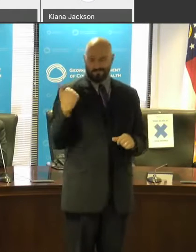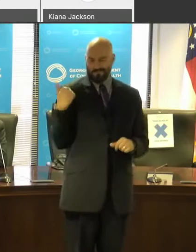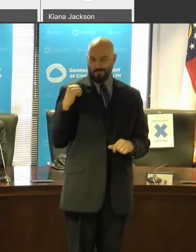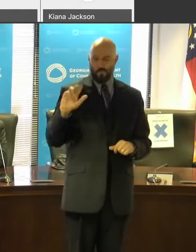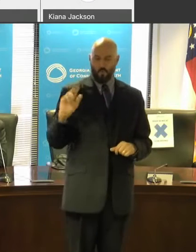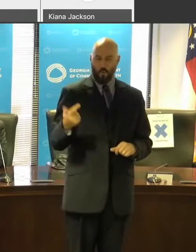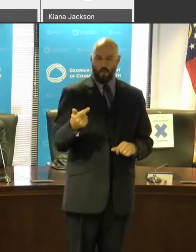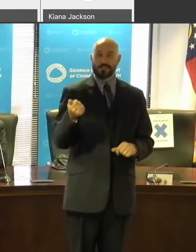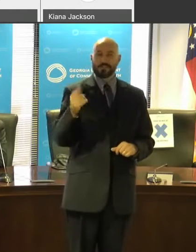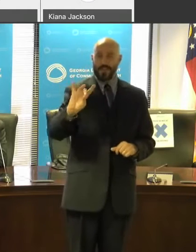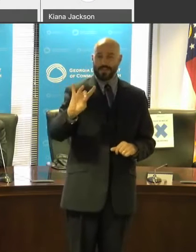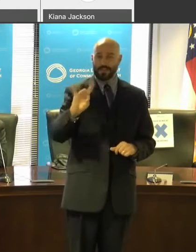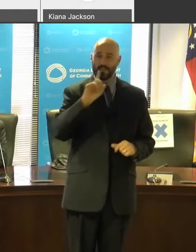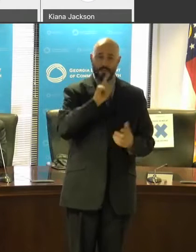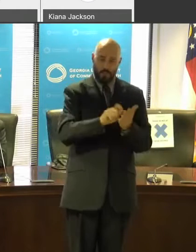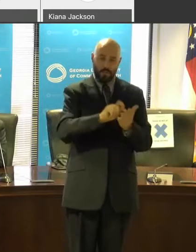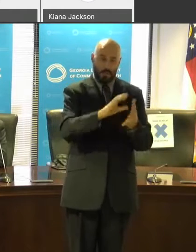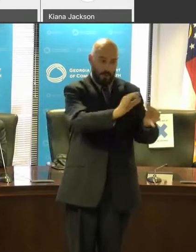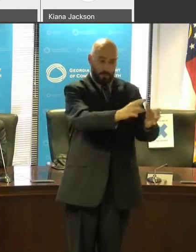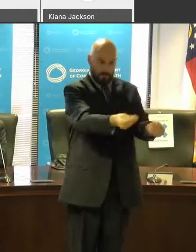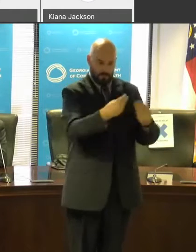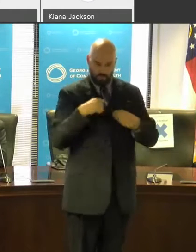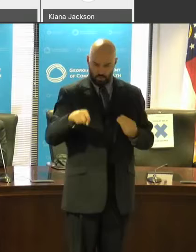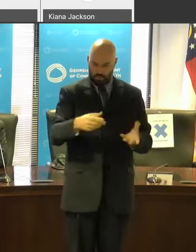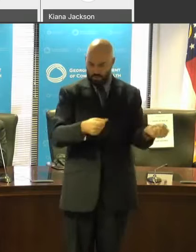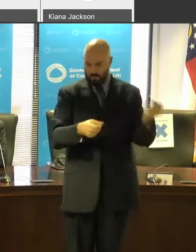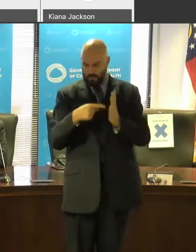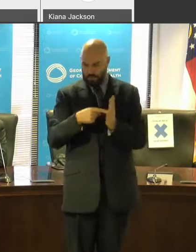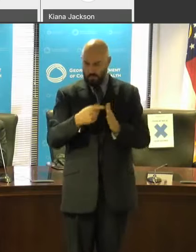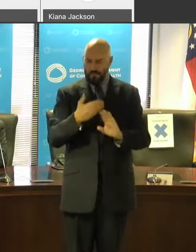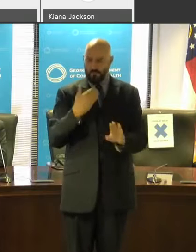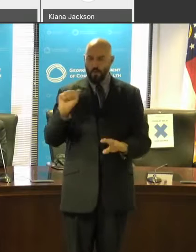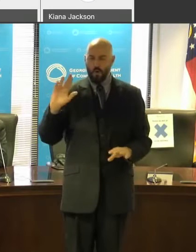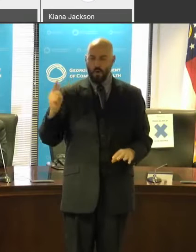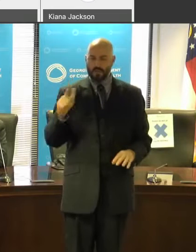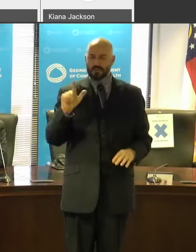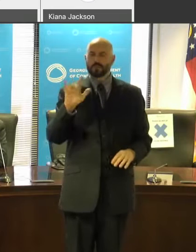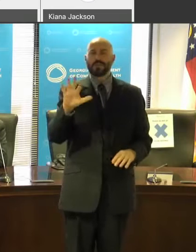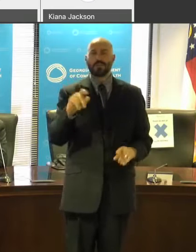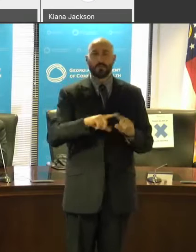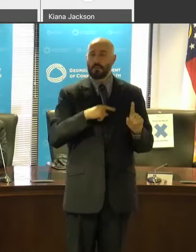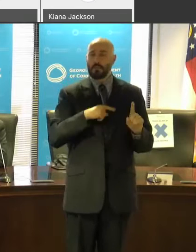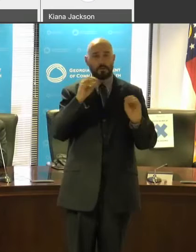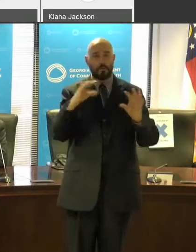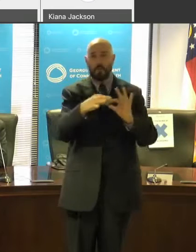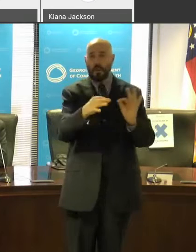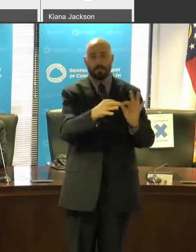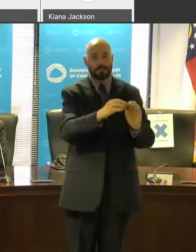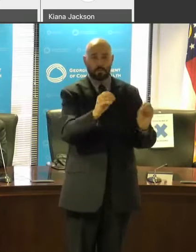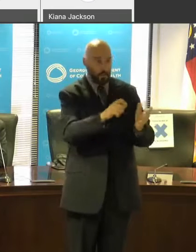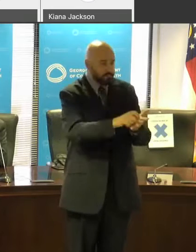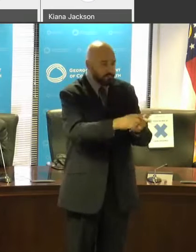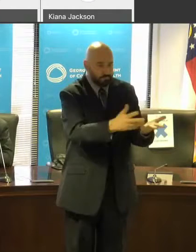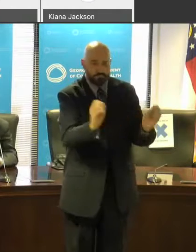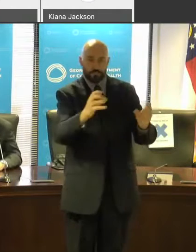due on or before August the 25th. There were no public or written comments received. At this time, I'll ask the board